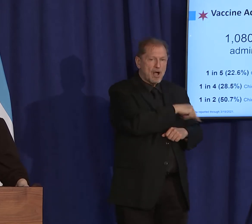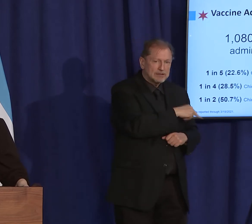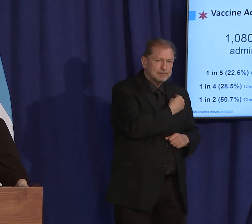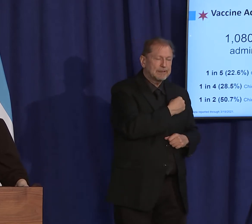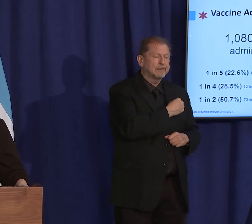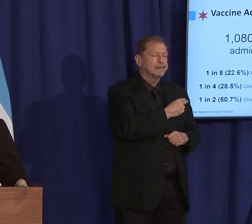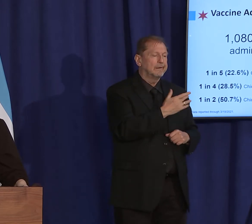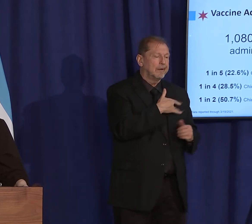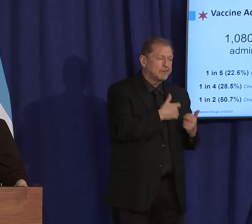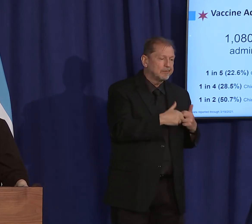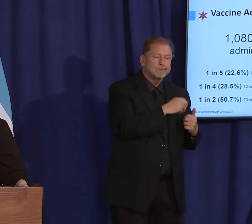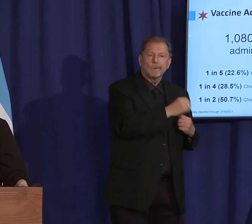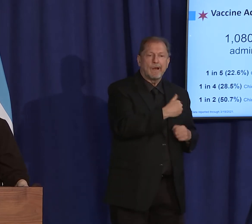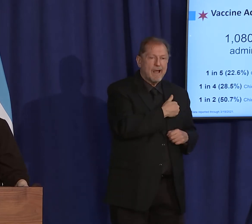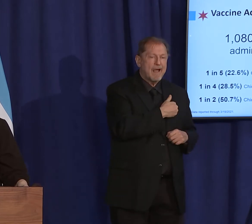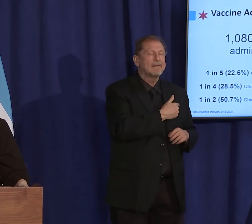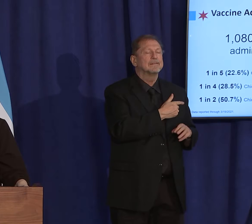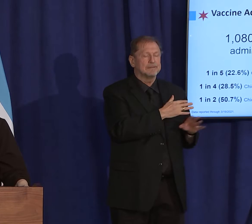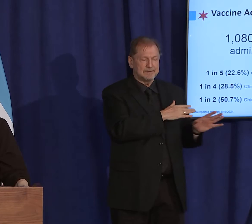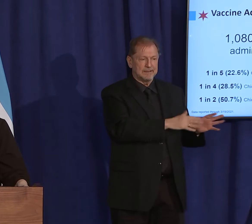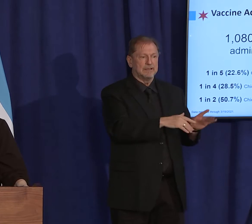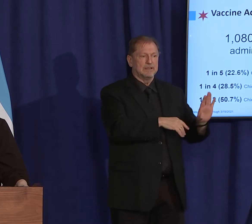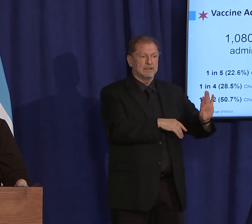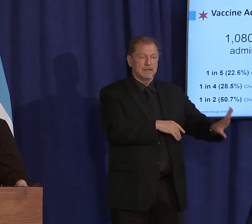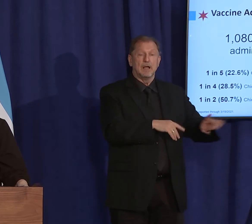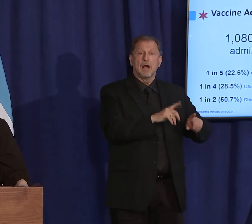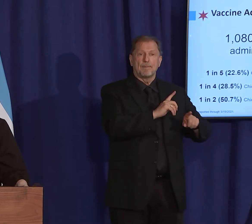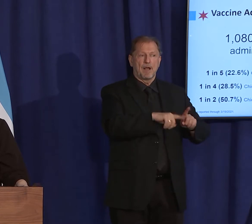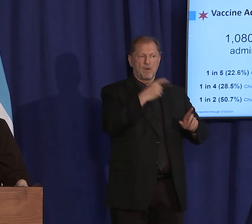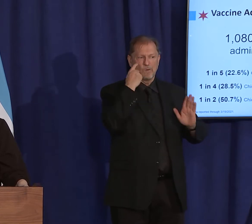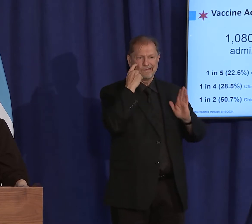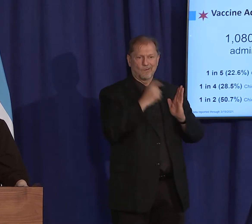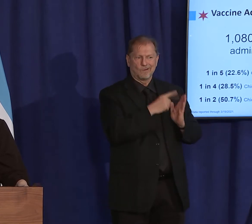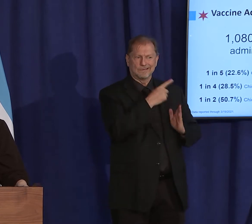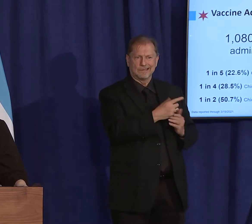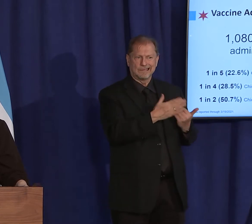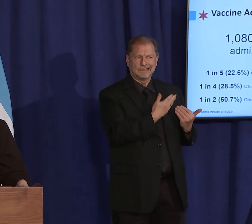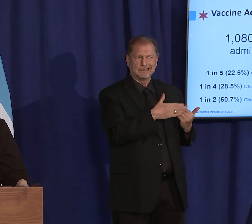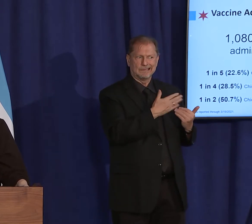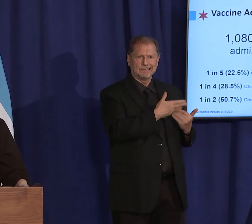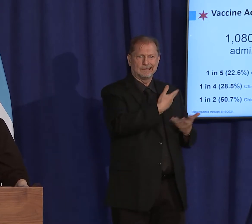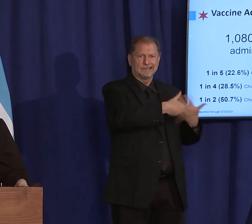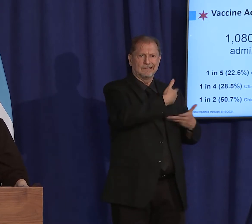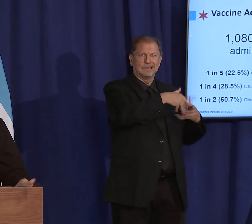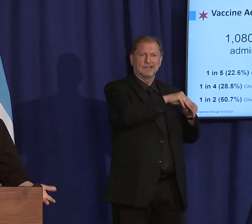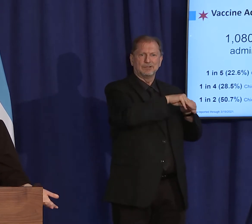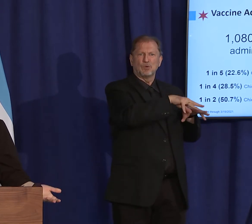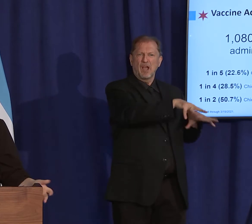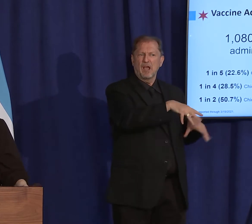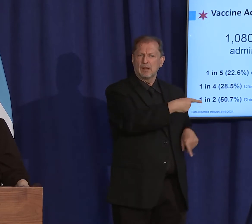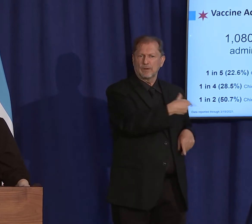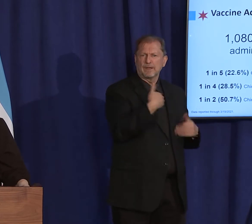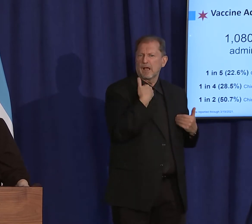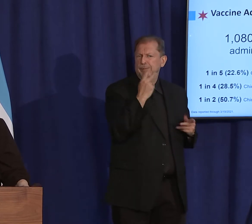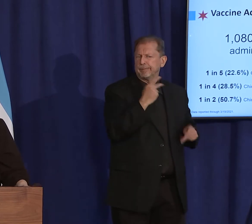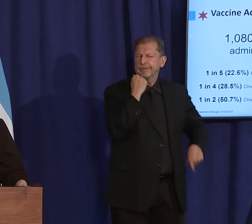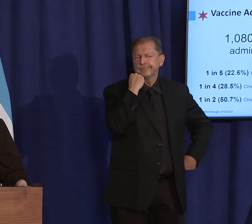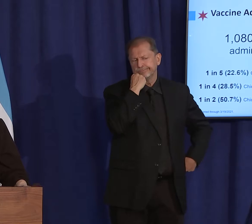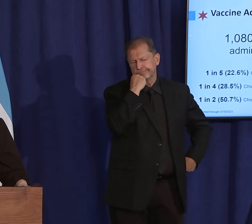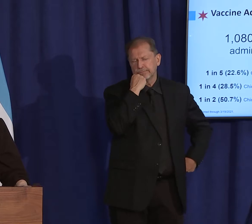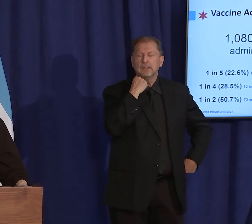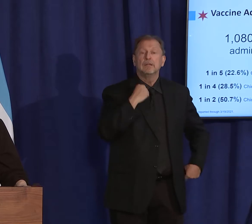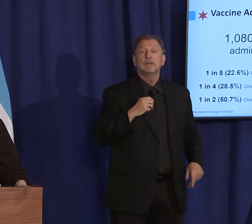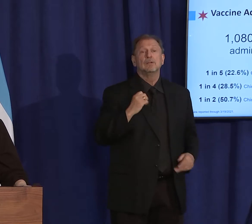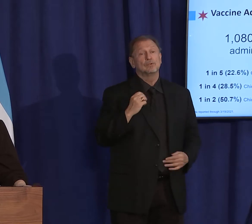for having severe COVID outcomes. But we are seeing a lot of COVID cases being driven by the decisions you're making.